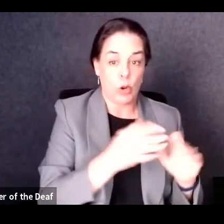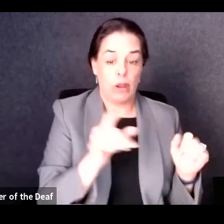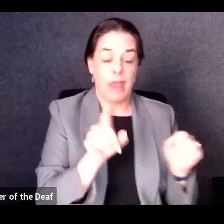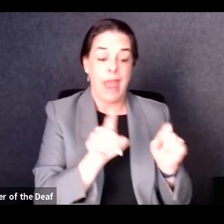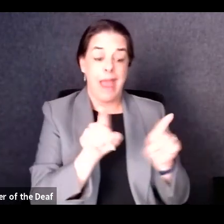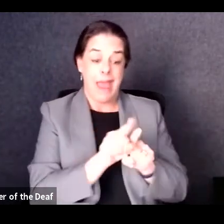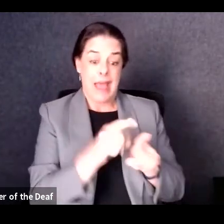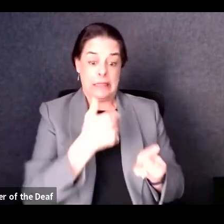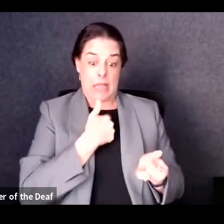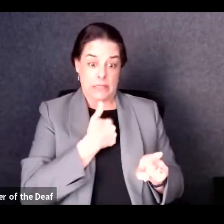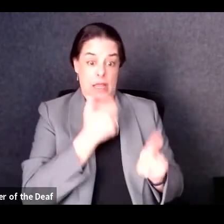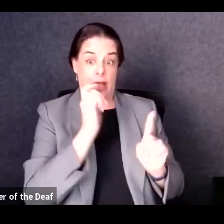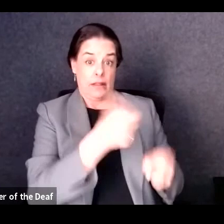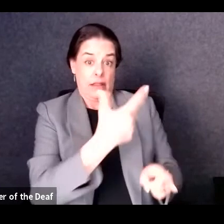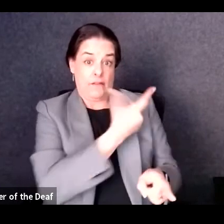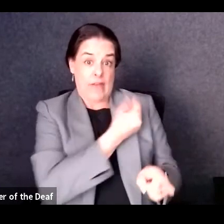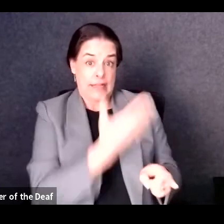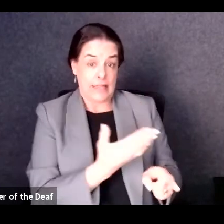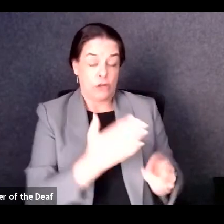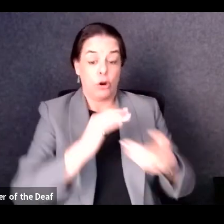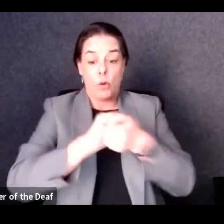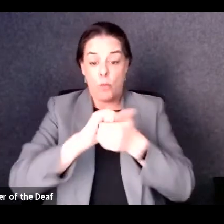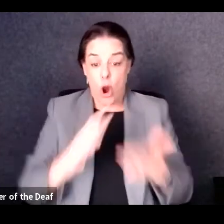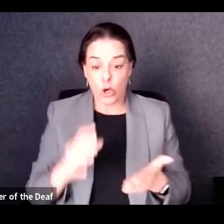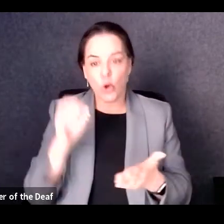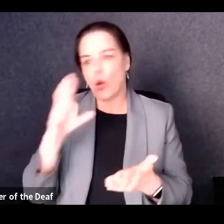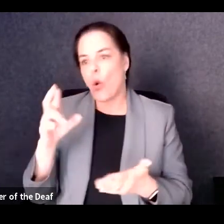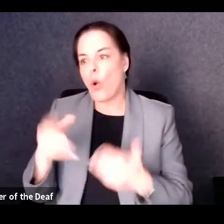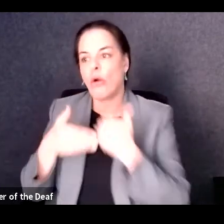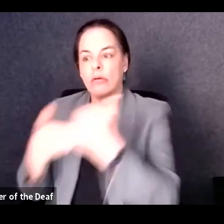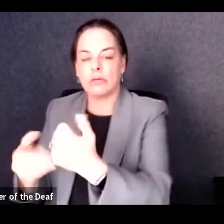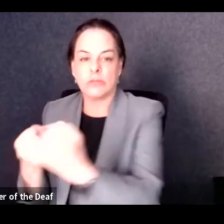vaccinator, a partner, or a facilitator.